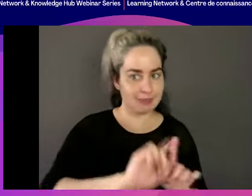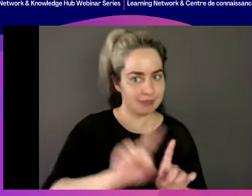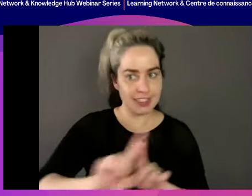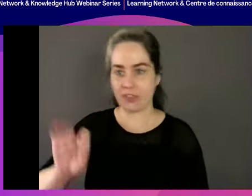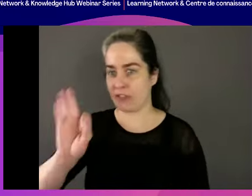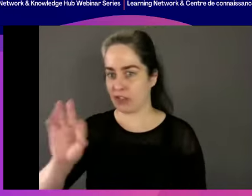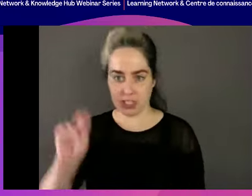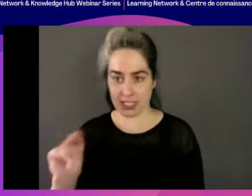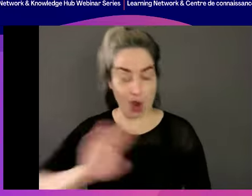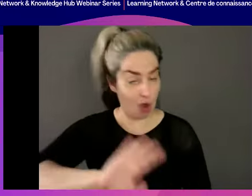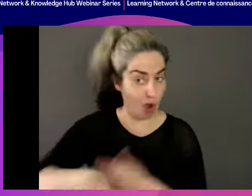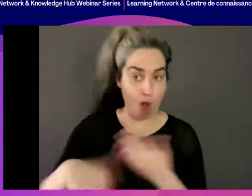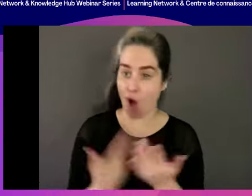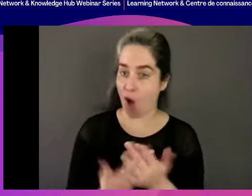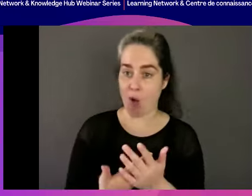describe